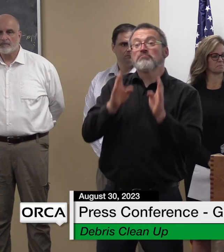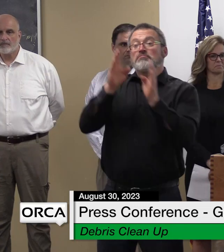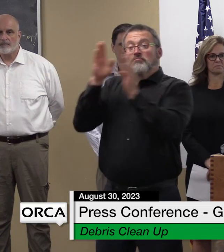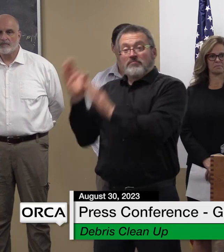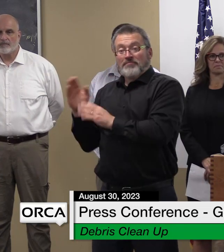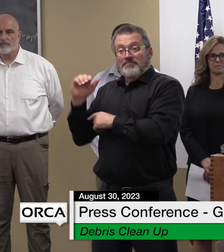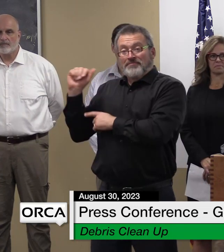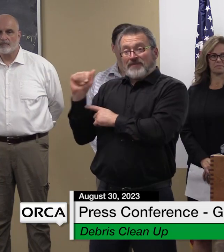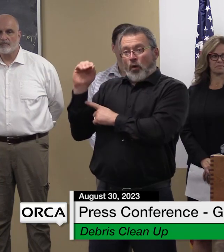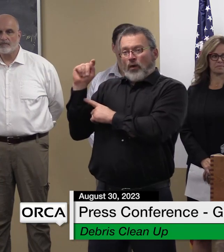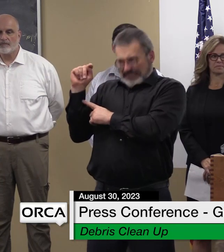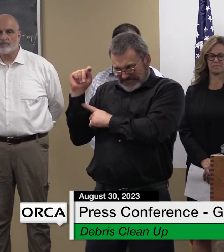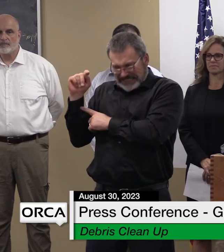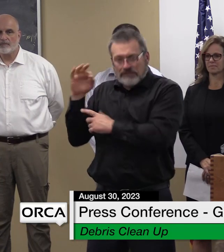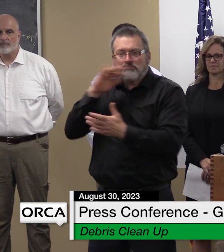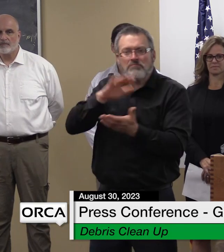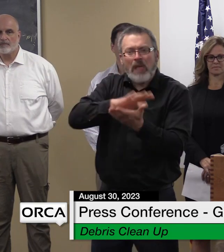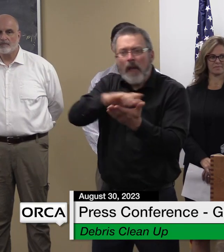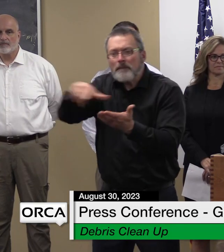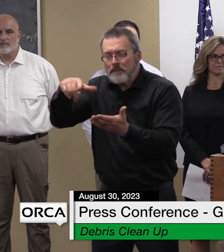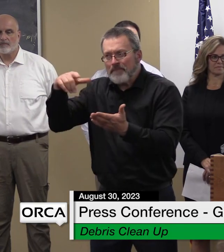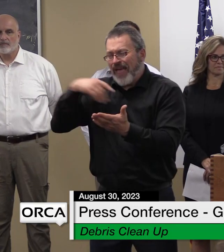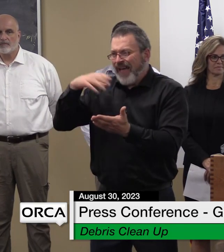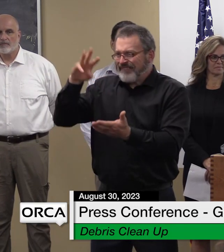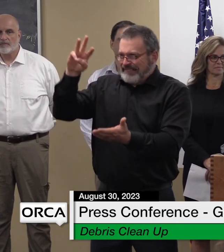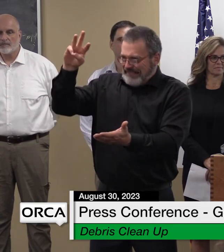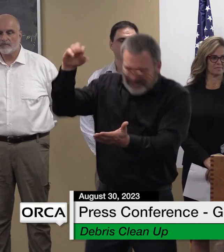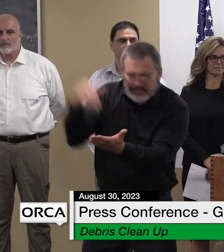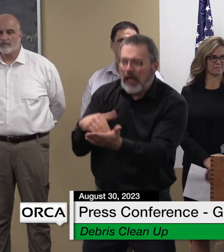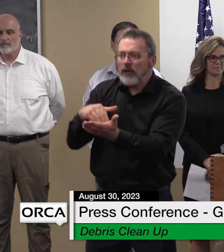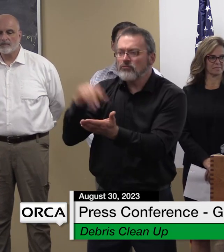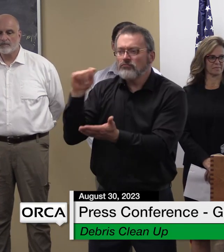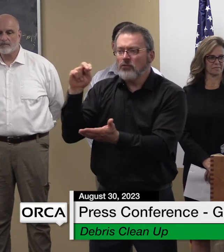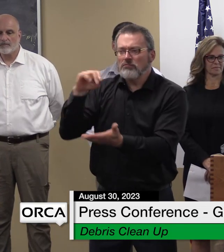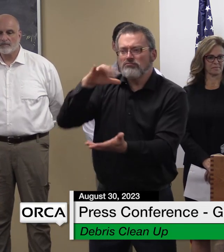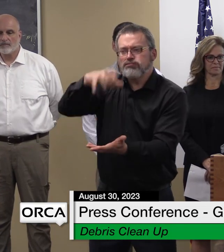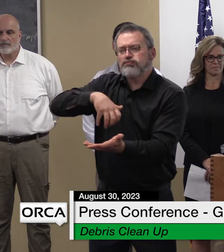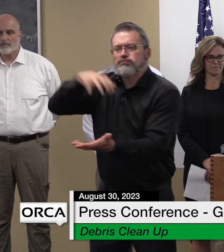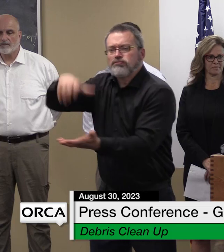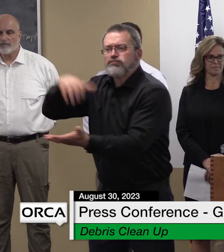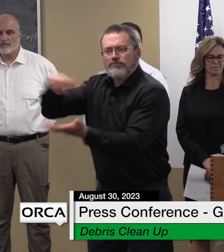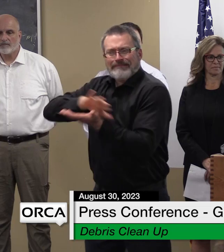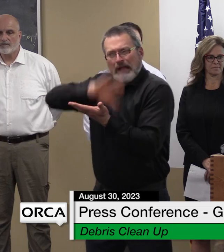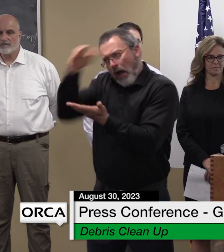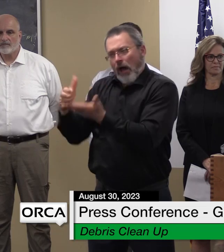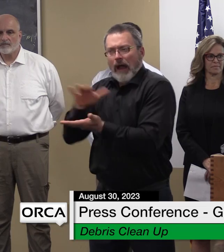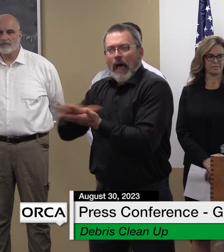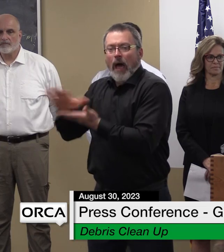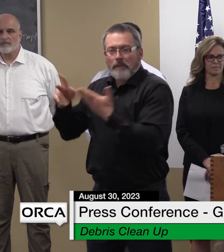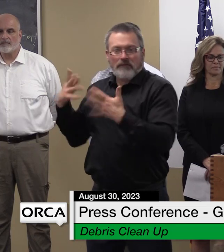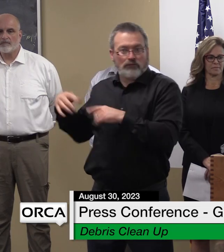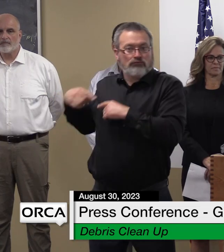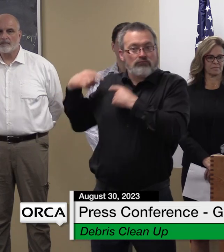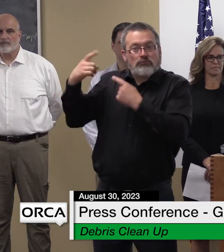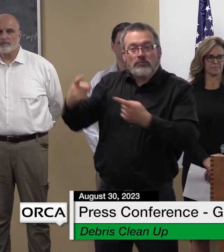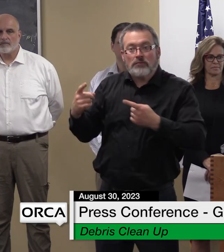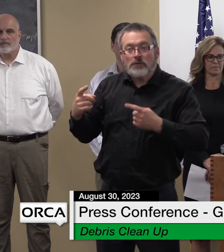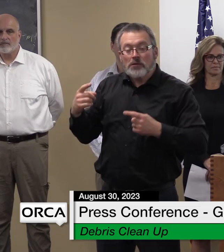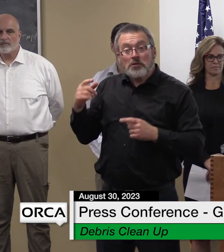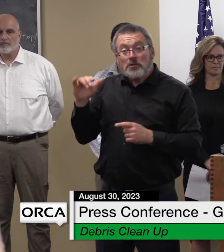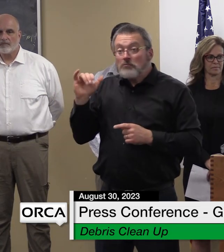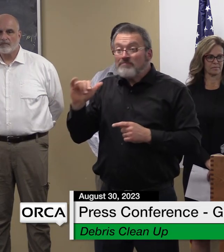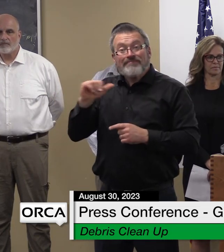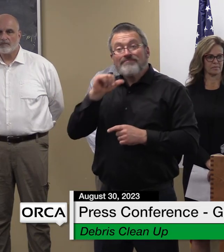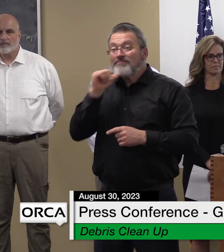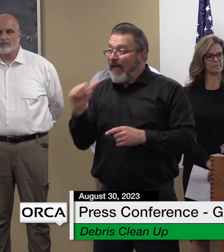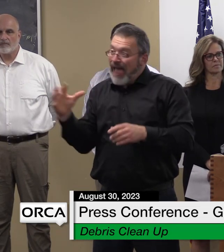12 million pounds, of flood waste from public rights-of-way. This does not include the considerable efforts of towns